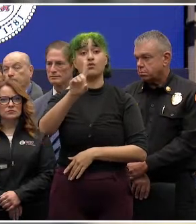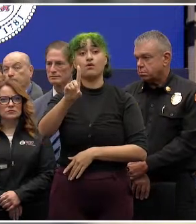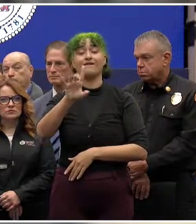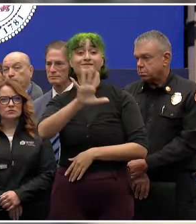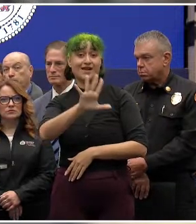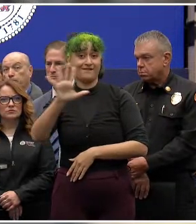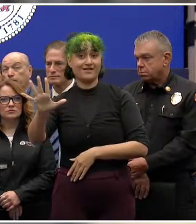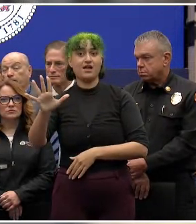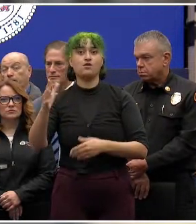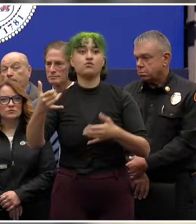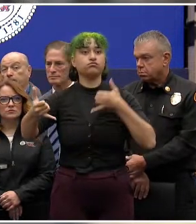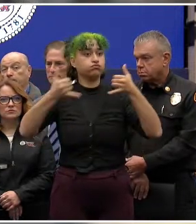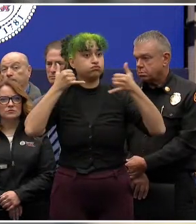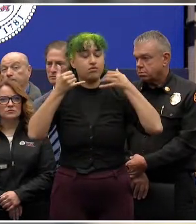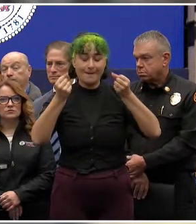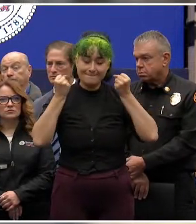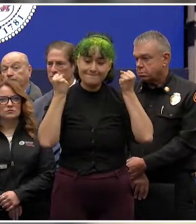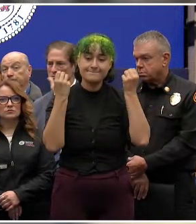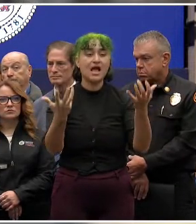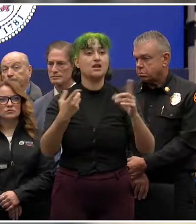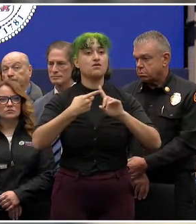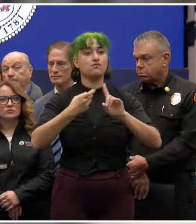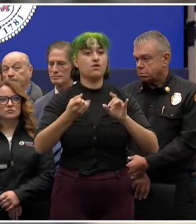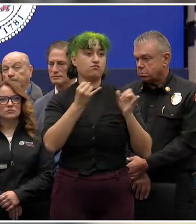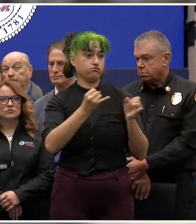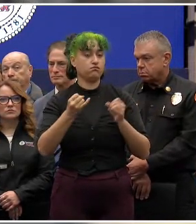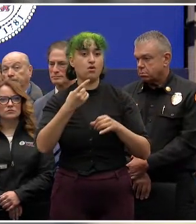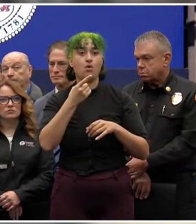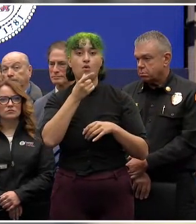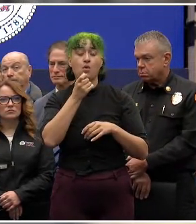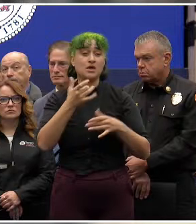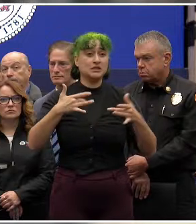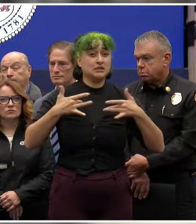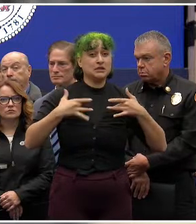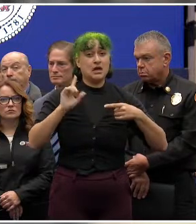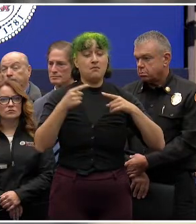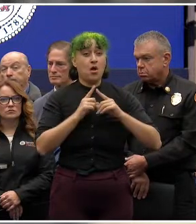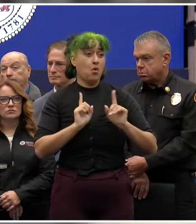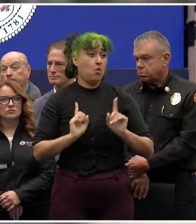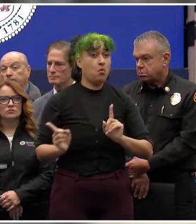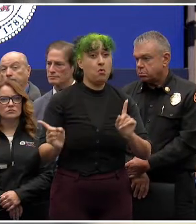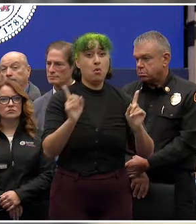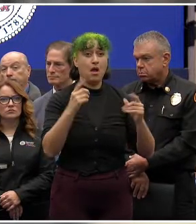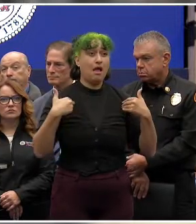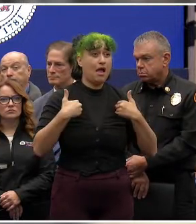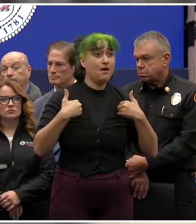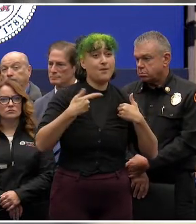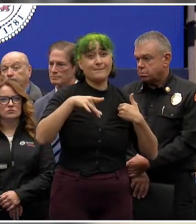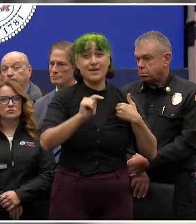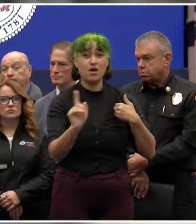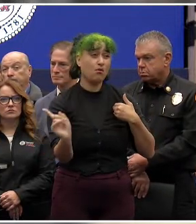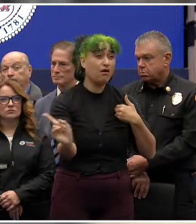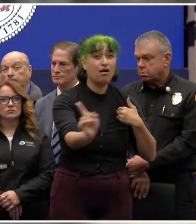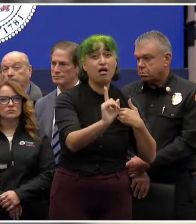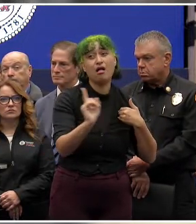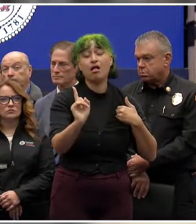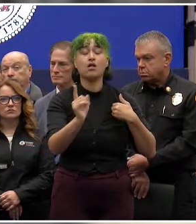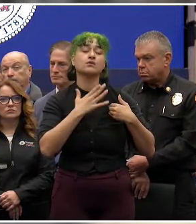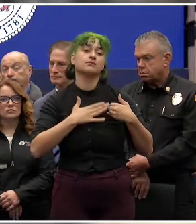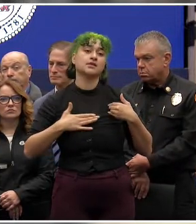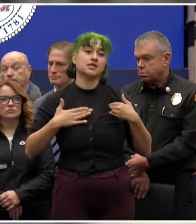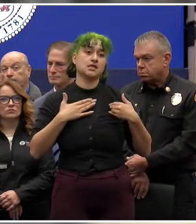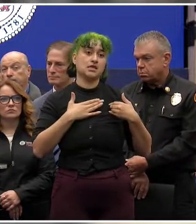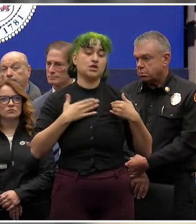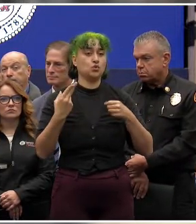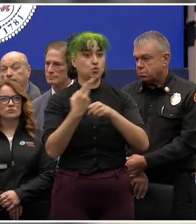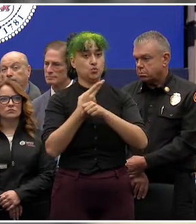213-270-8155. We've received many inquiries from individuals who are concerned about where their pets are, so please take advantage